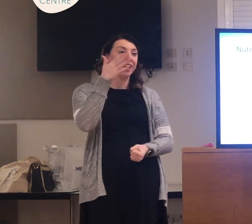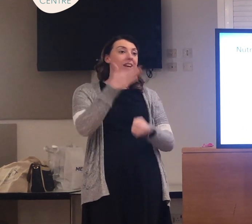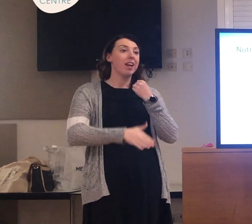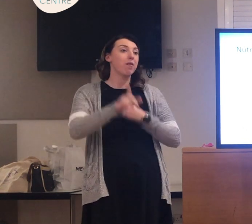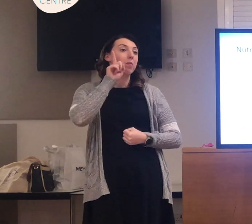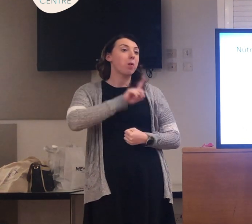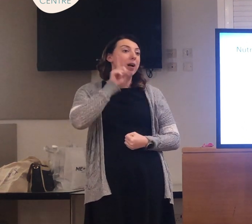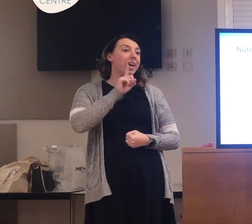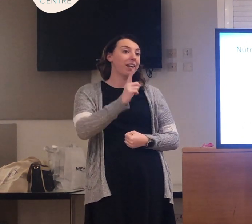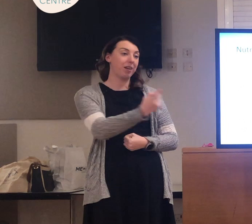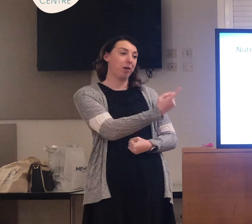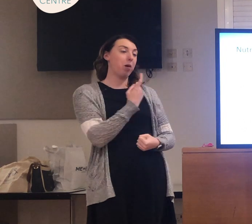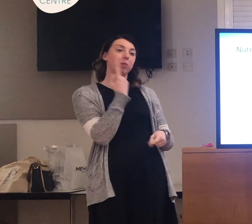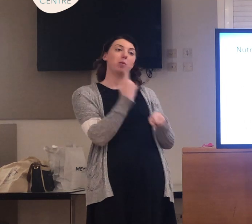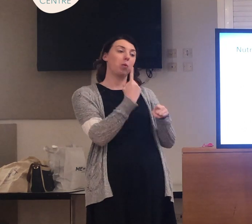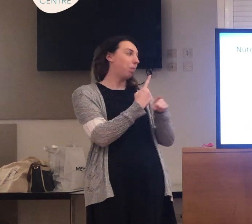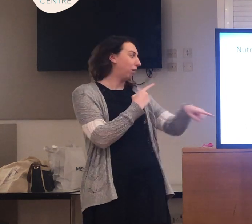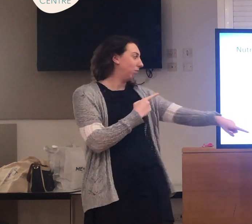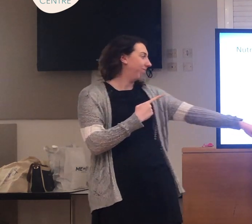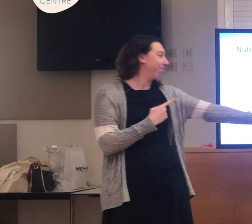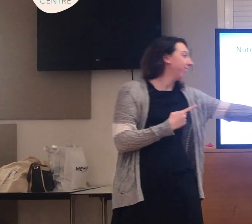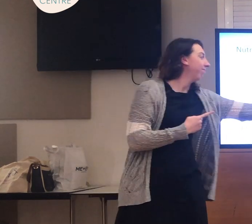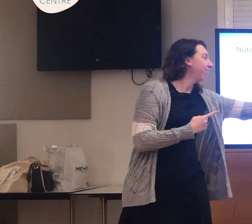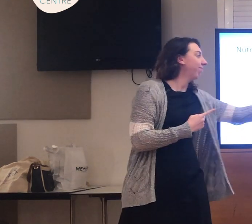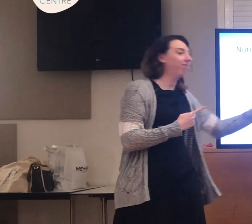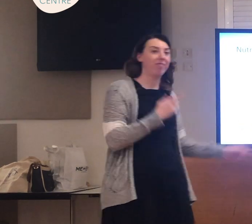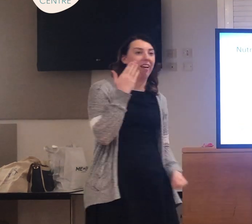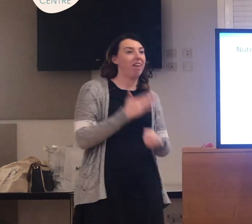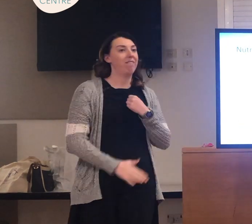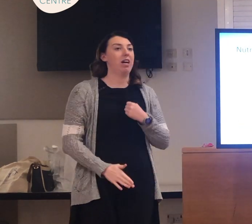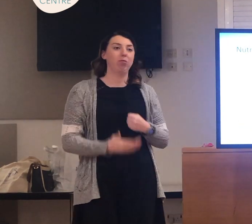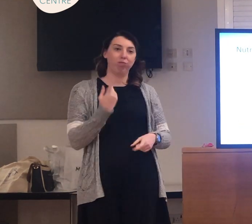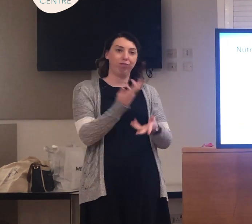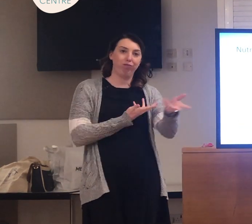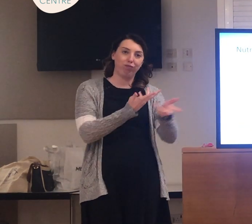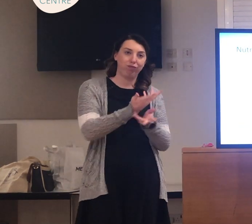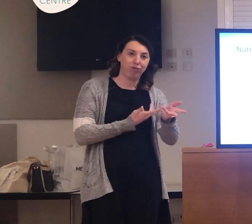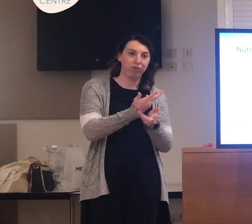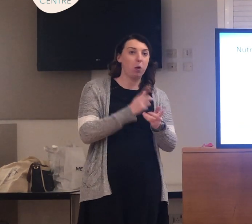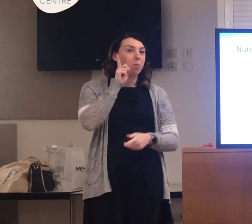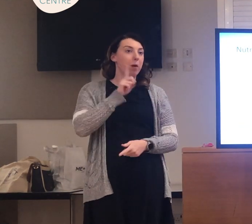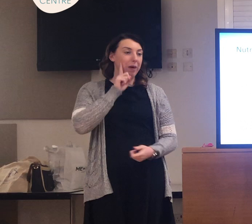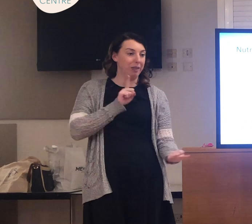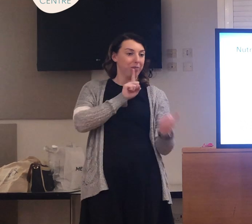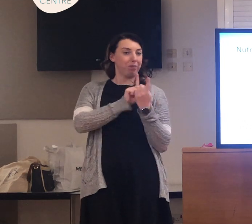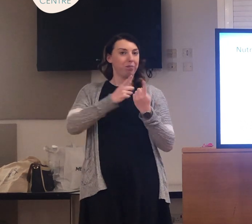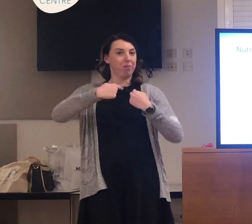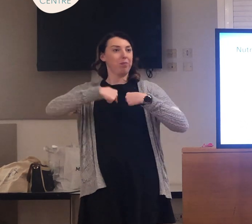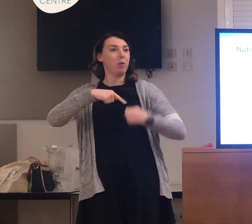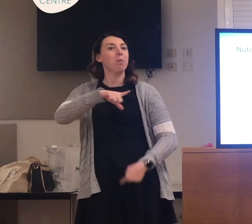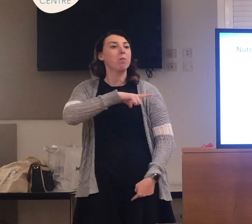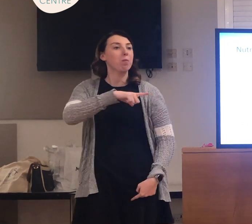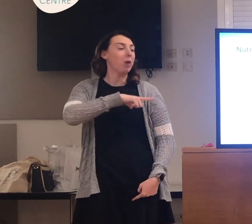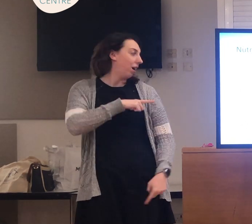woman come to me to talk about any of those things. The only thing women come to talk to me